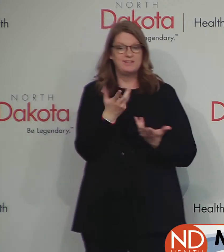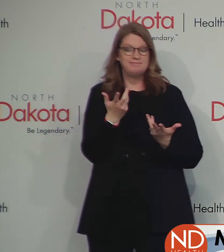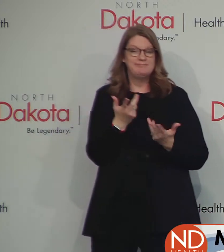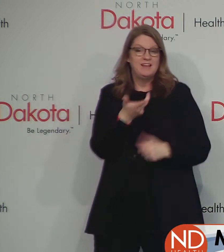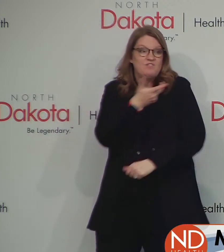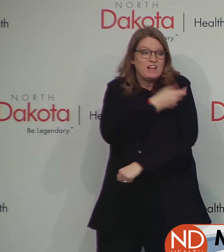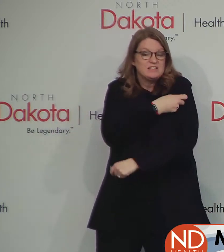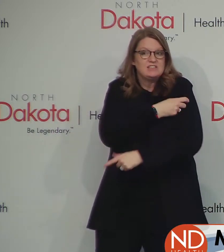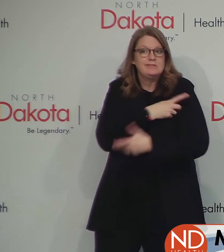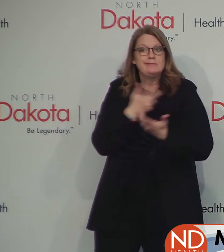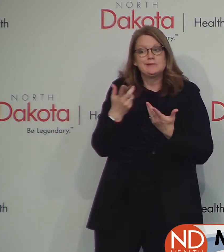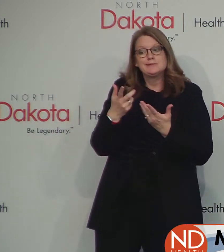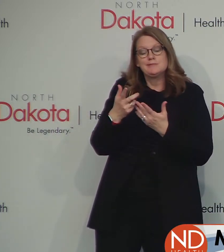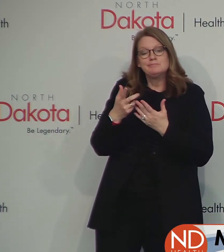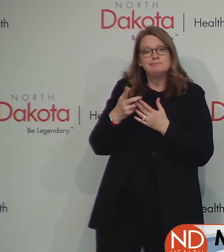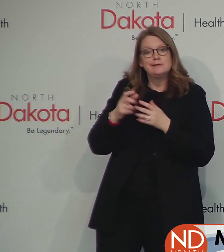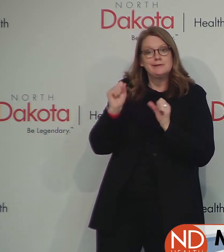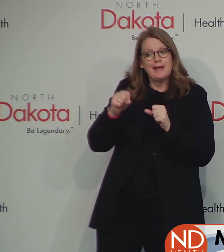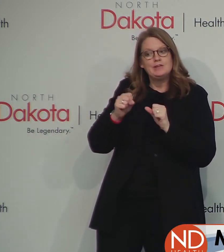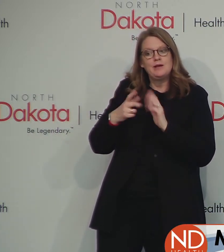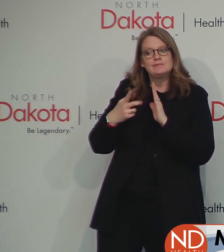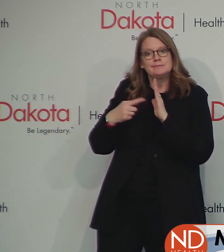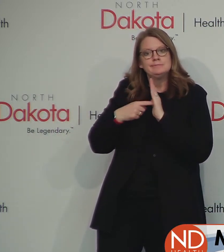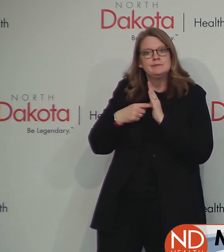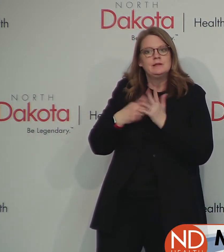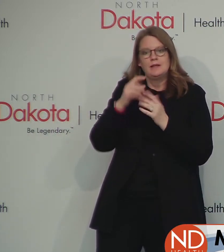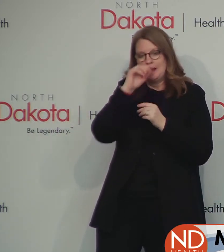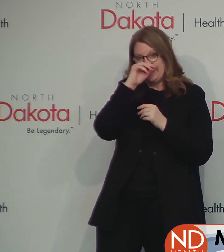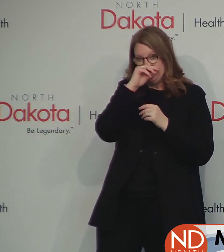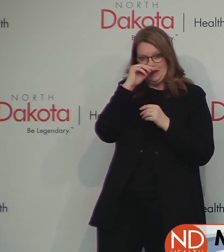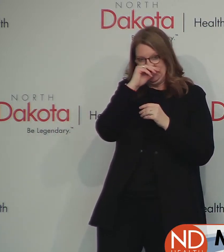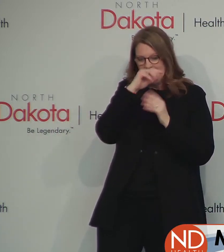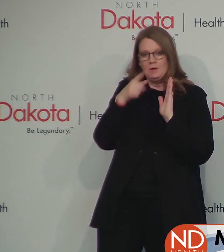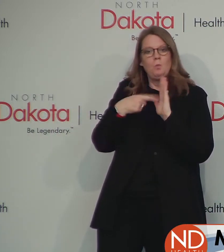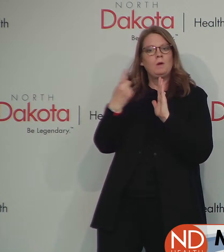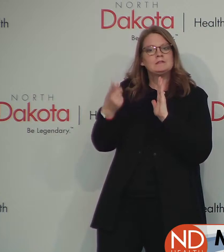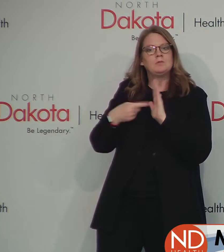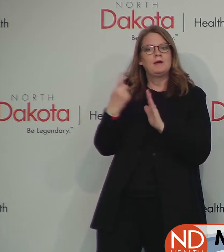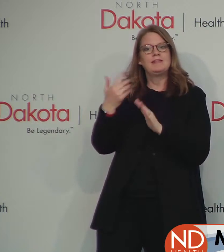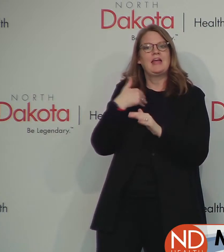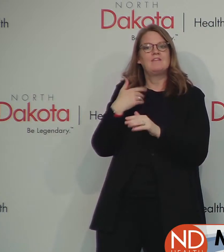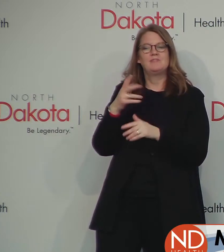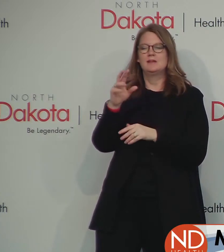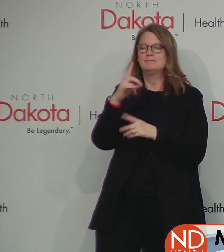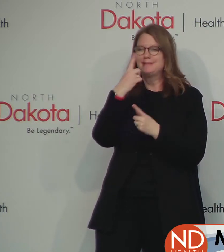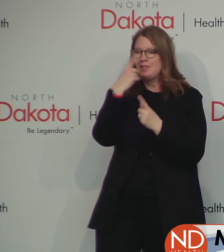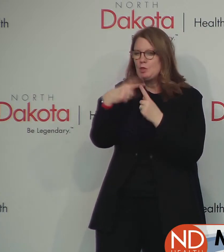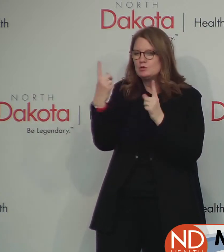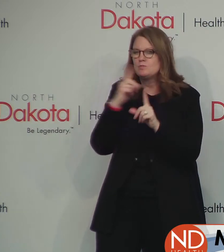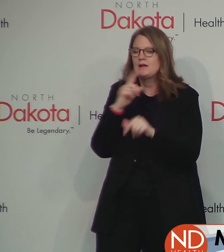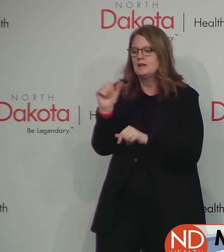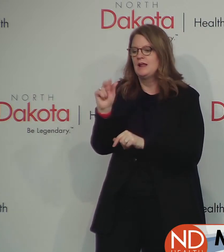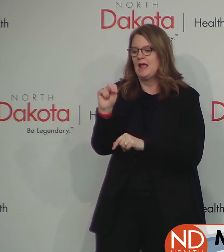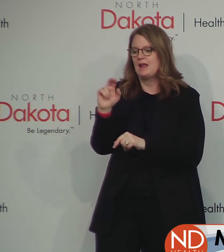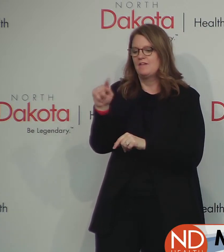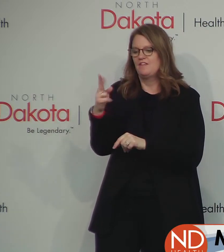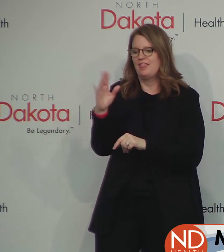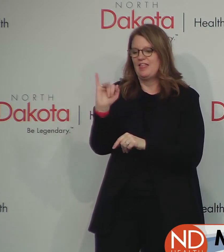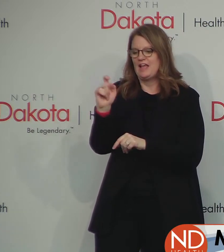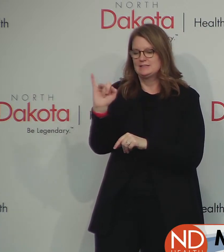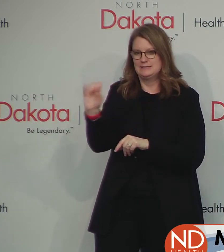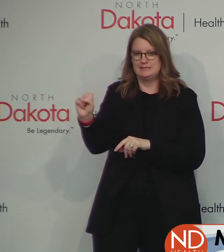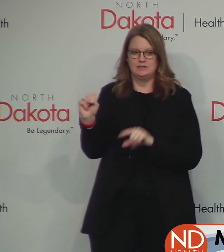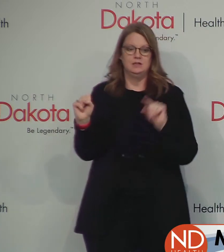previously mentioned, and the rare severe allergic reactions, also known as anaphylaxis, which currently for